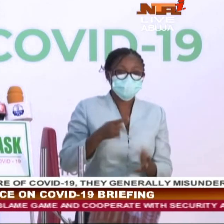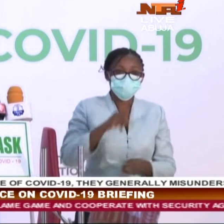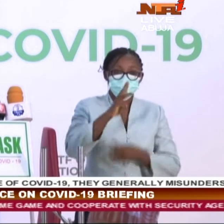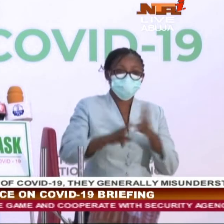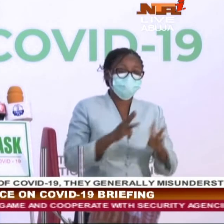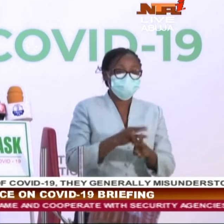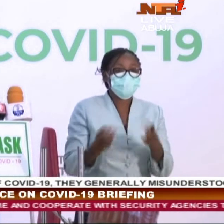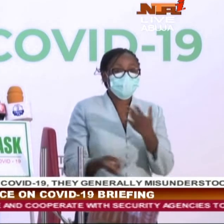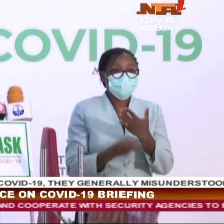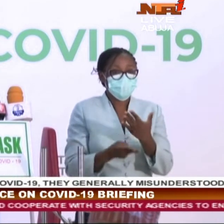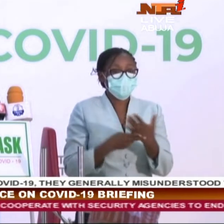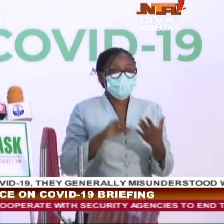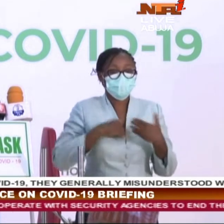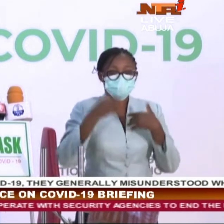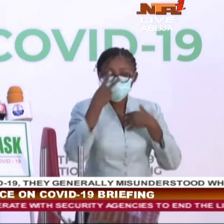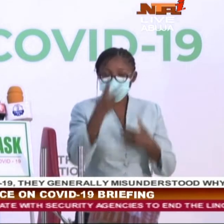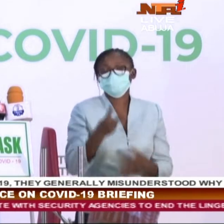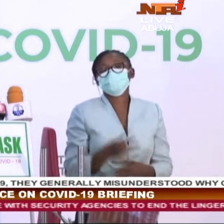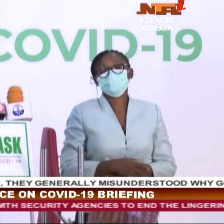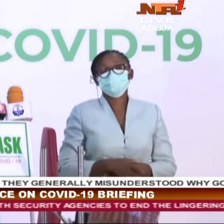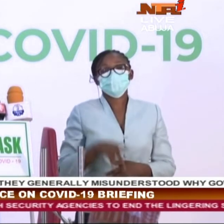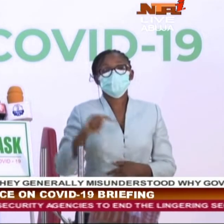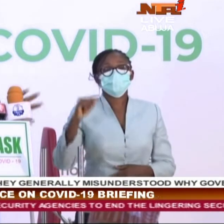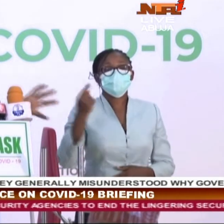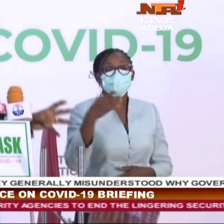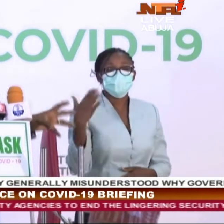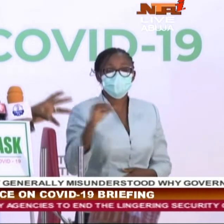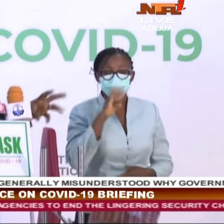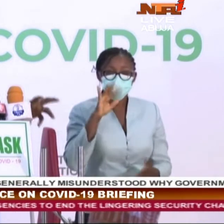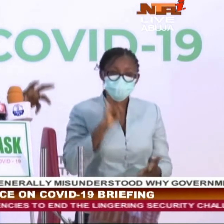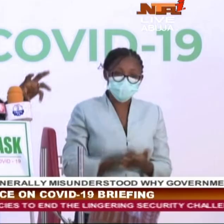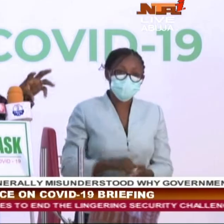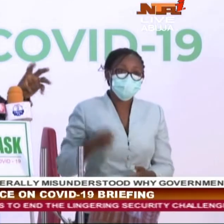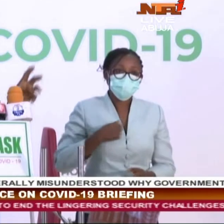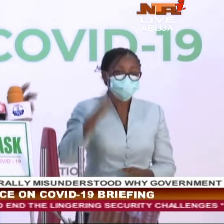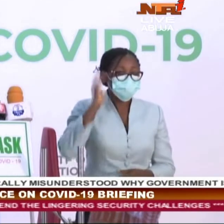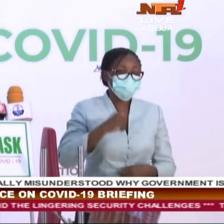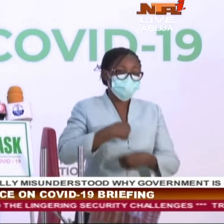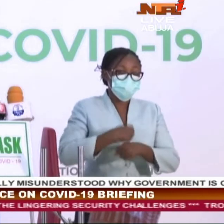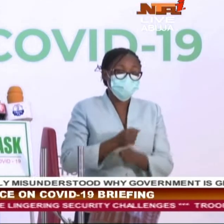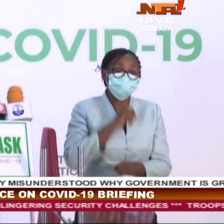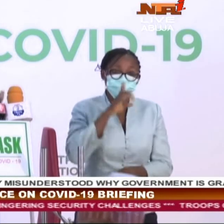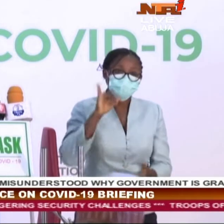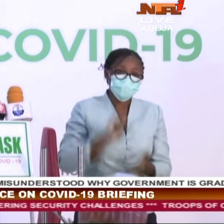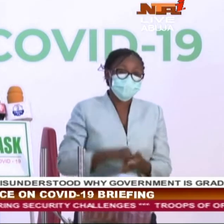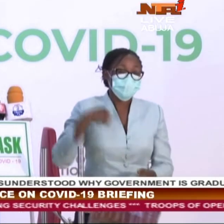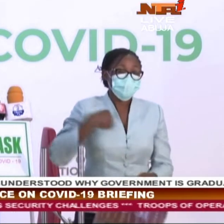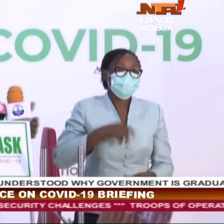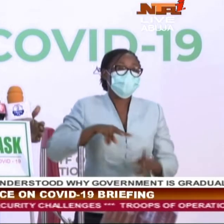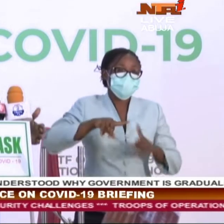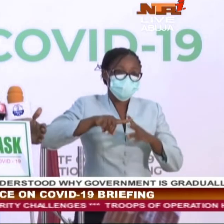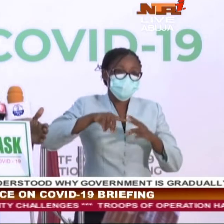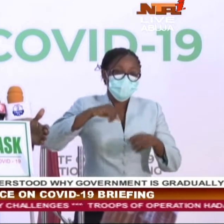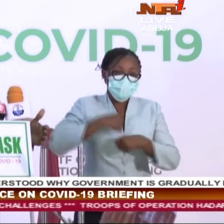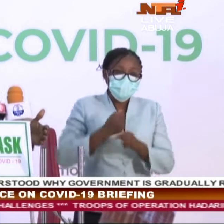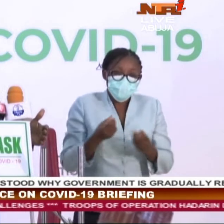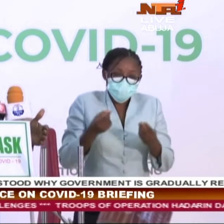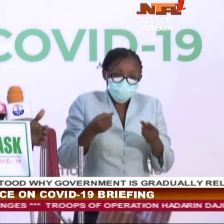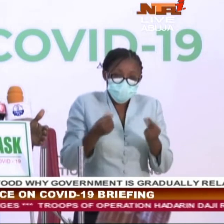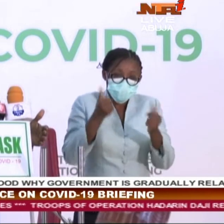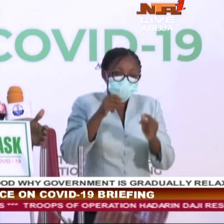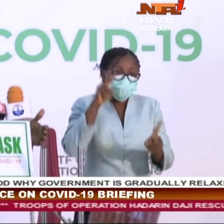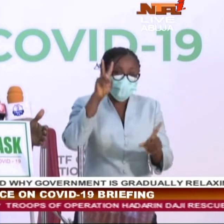and IMF. The only thing that we will hasten to do is to ensure speedy implementation, because it's supposed to be, the